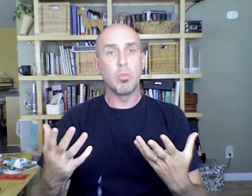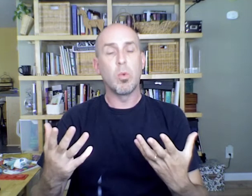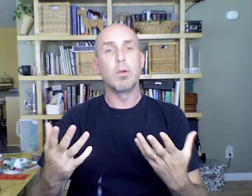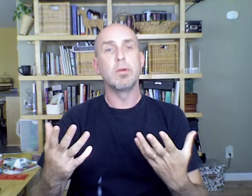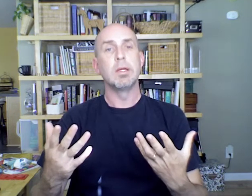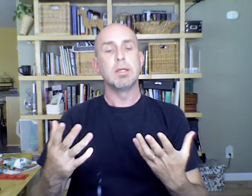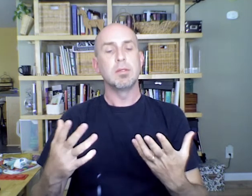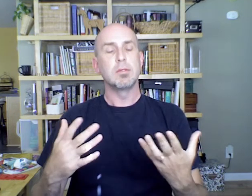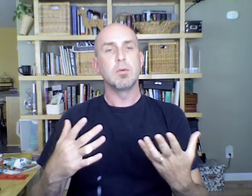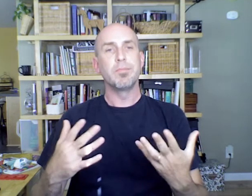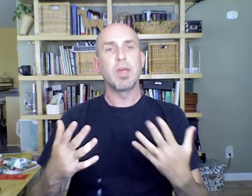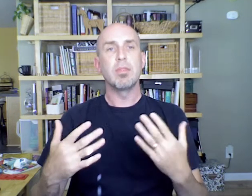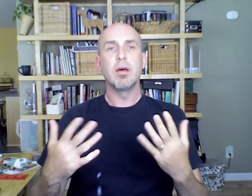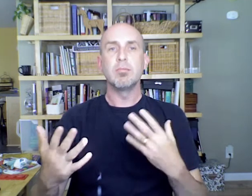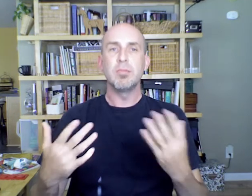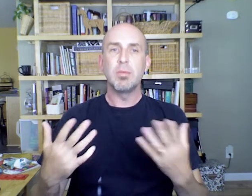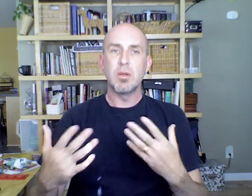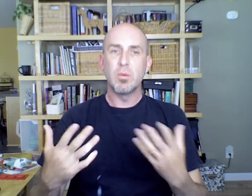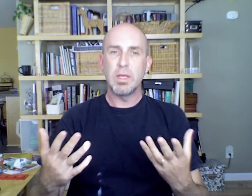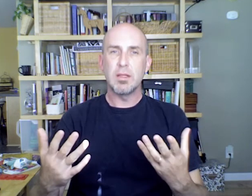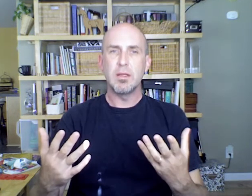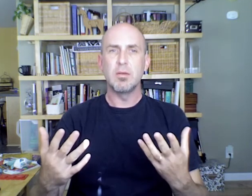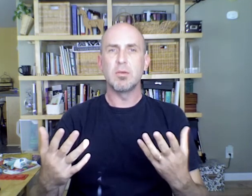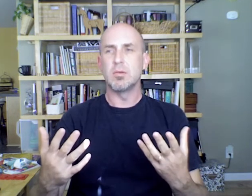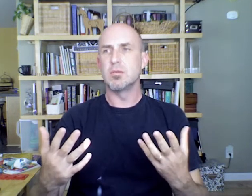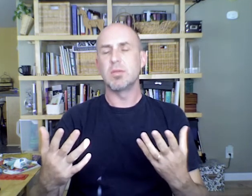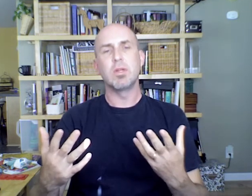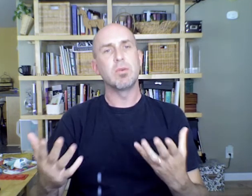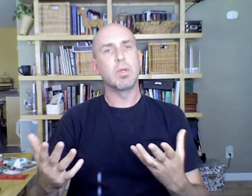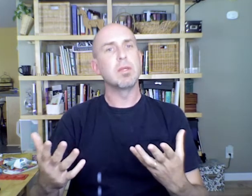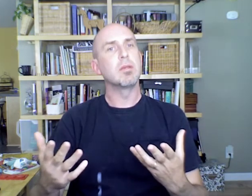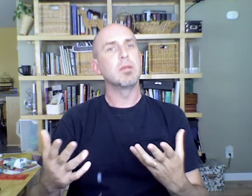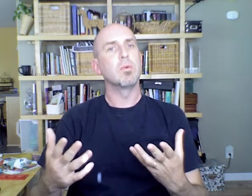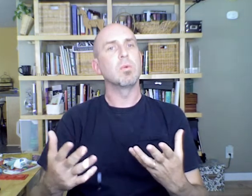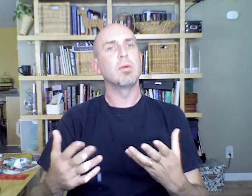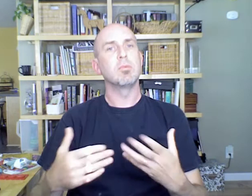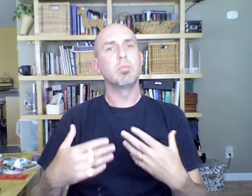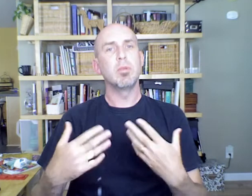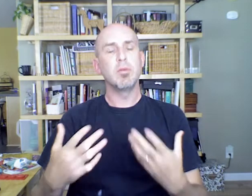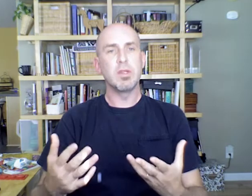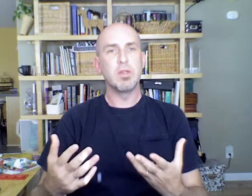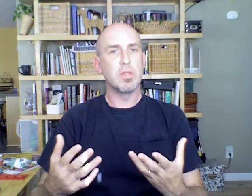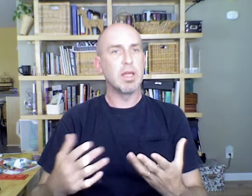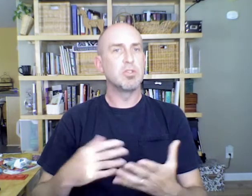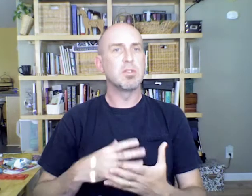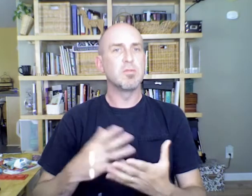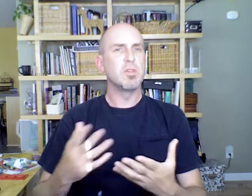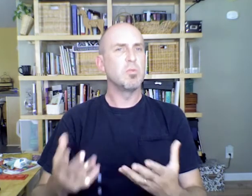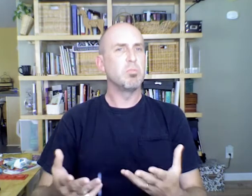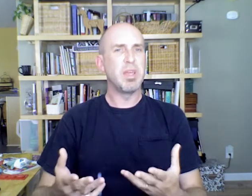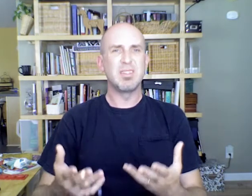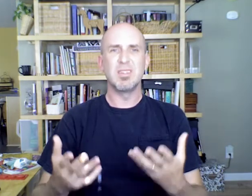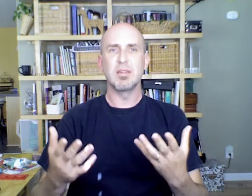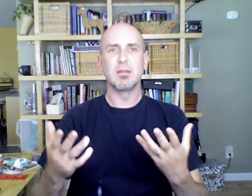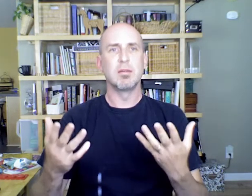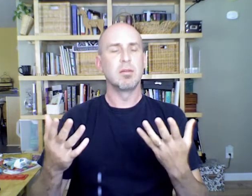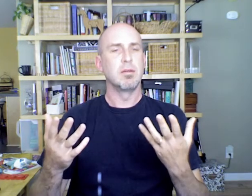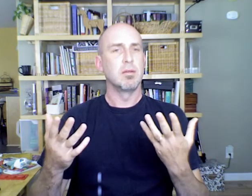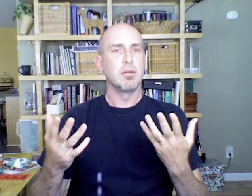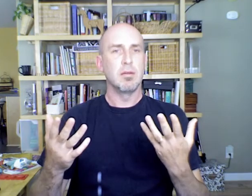more. So I thought maybe on a weekly or every other week, I would put up a video that had just a few basic,